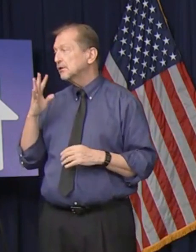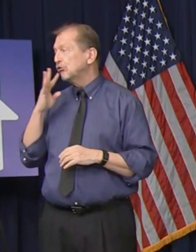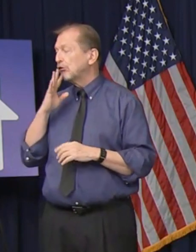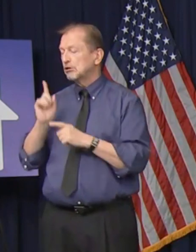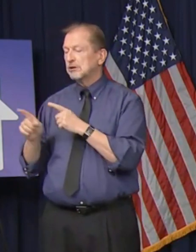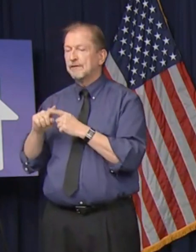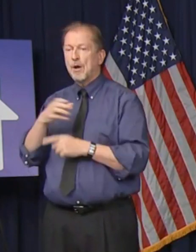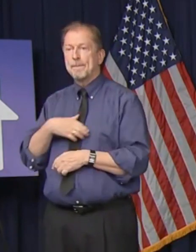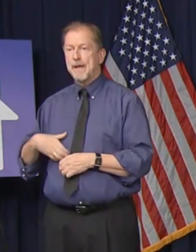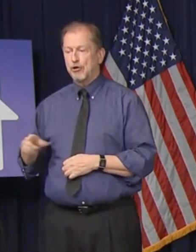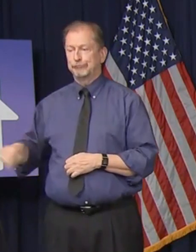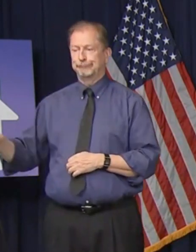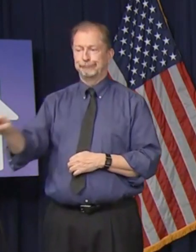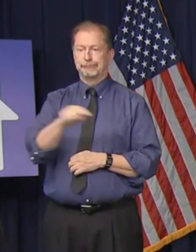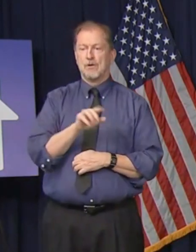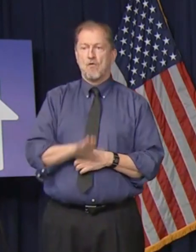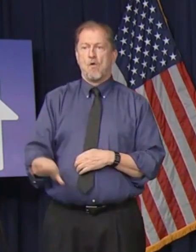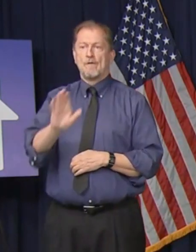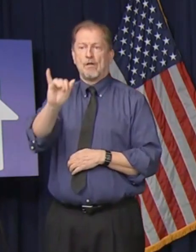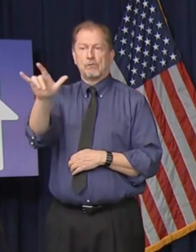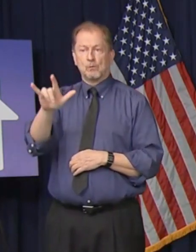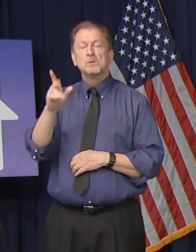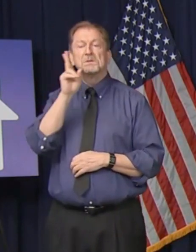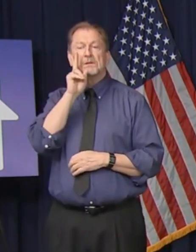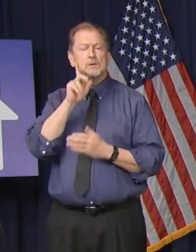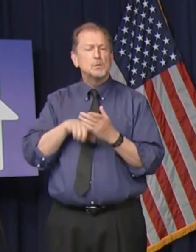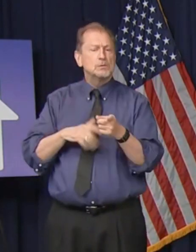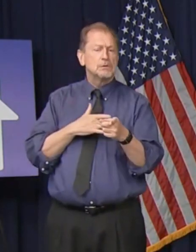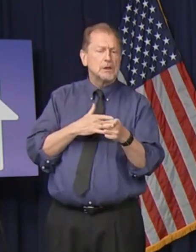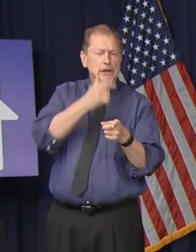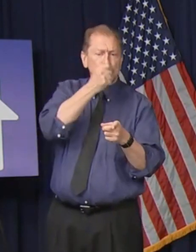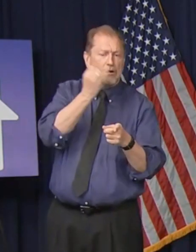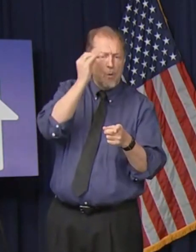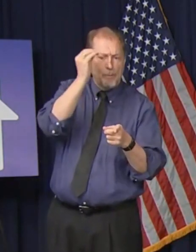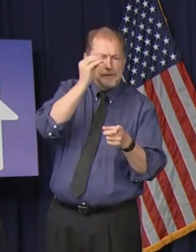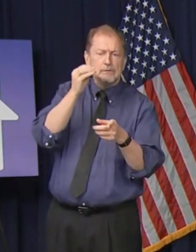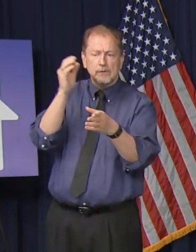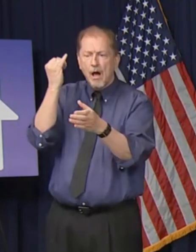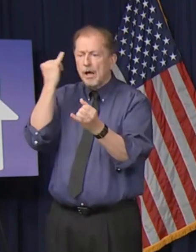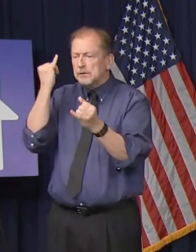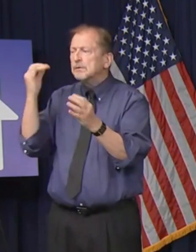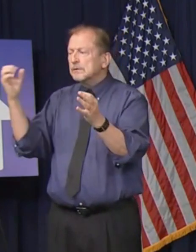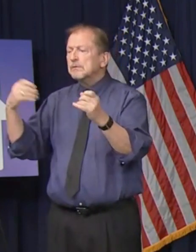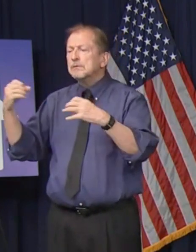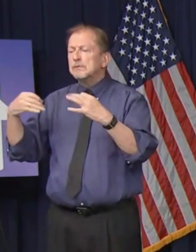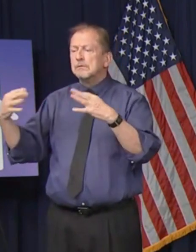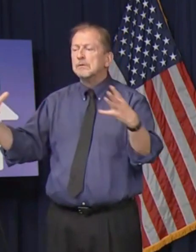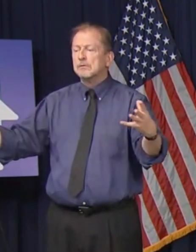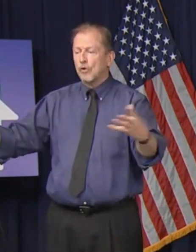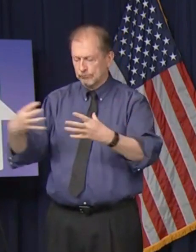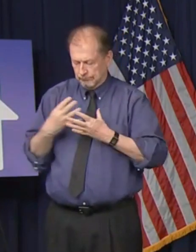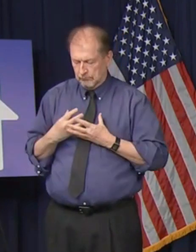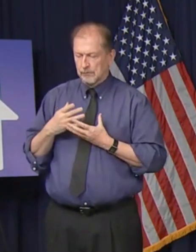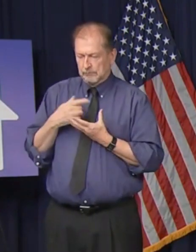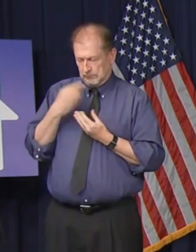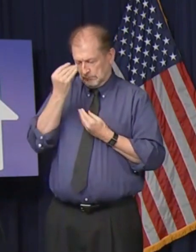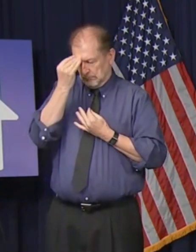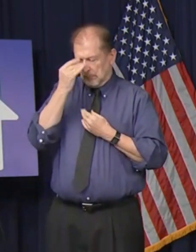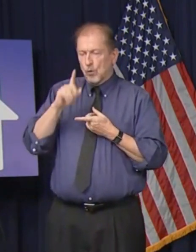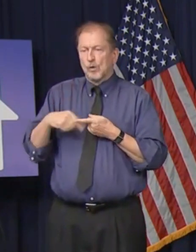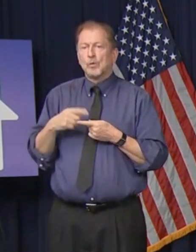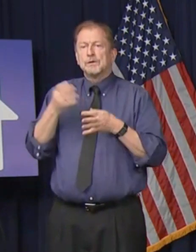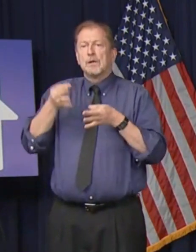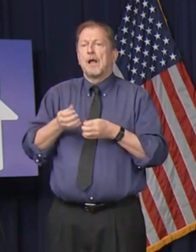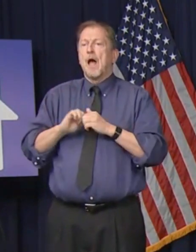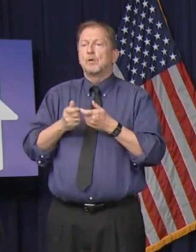state about what's of concern in their communities, and I'm trying to take all of that into consideration as we make changes, not just